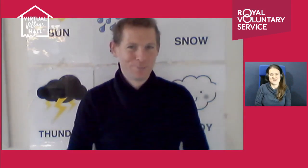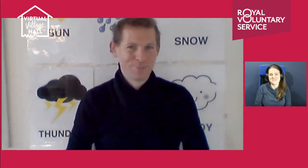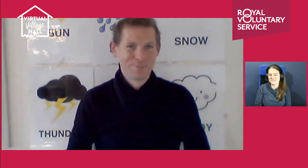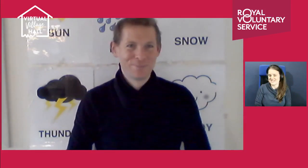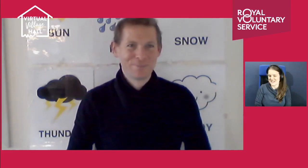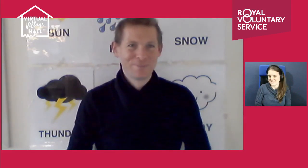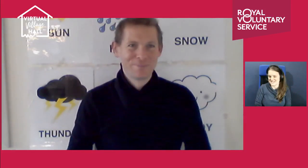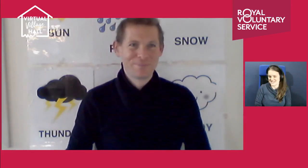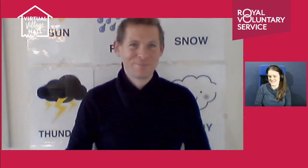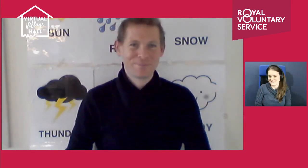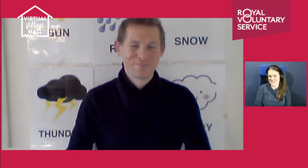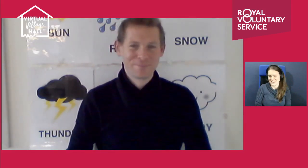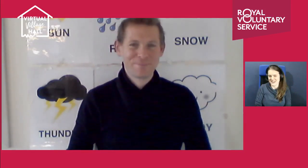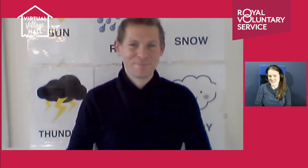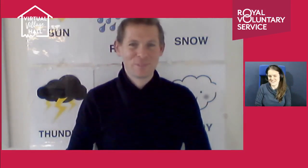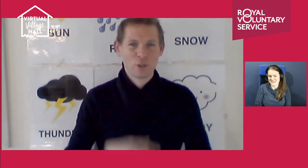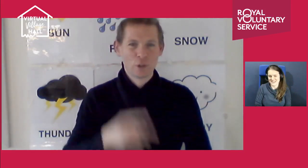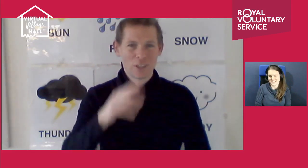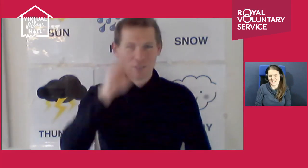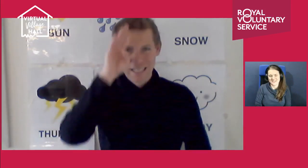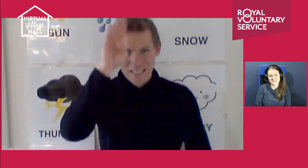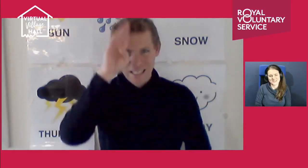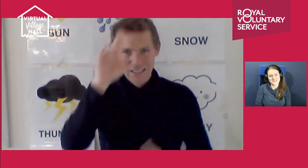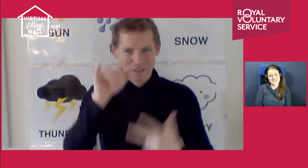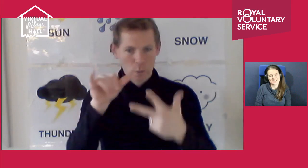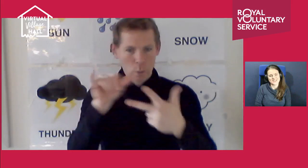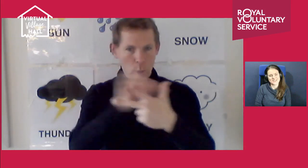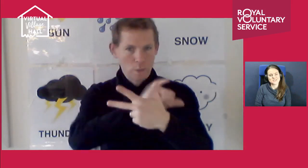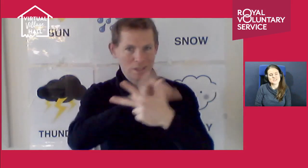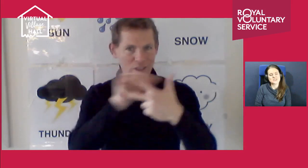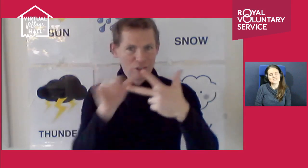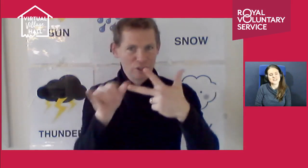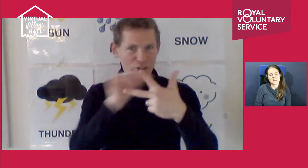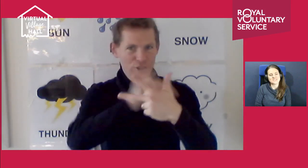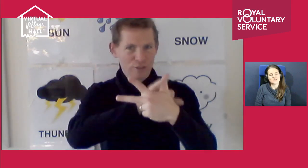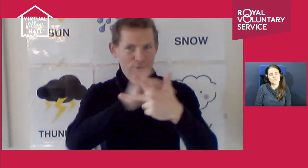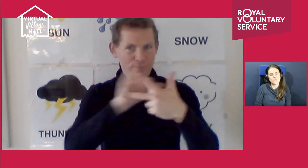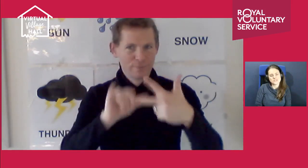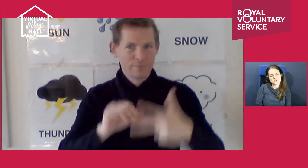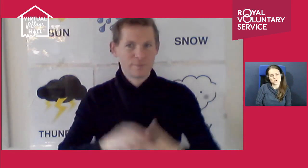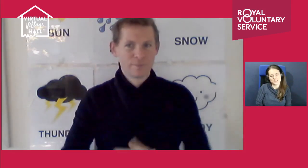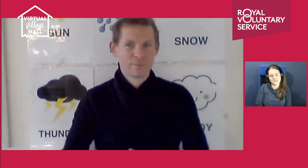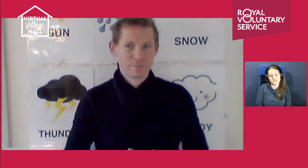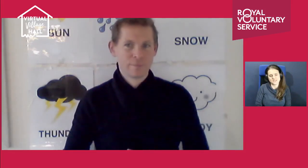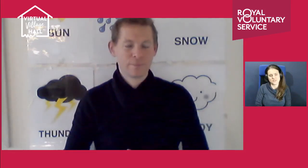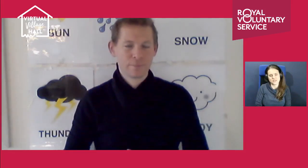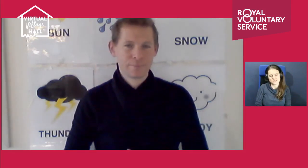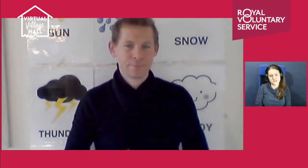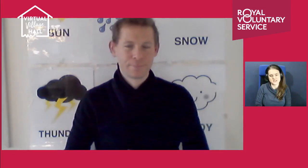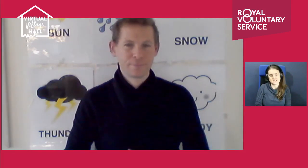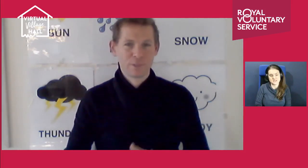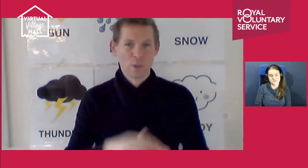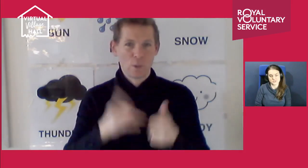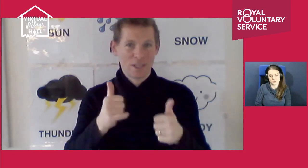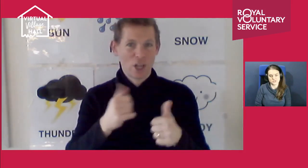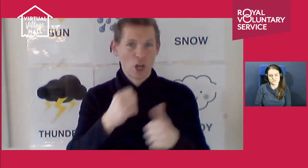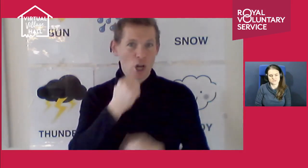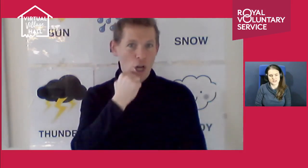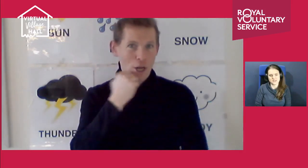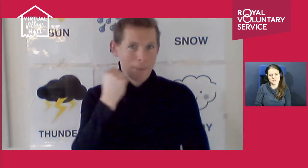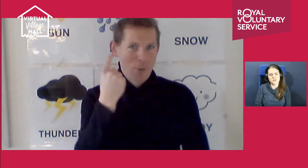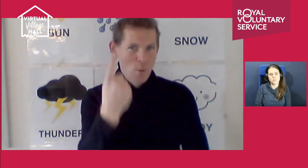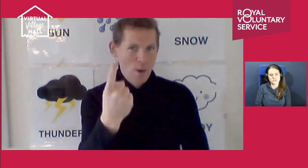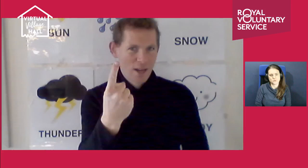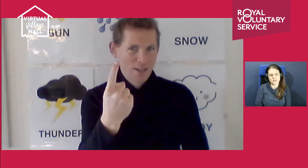Right, now I'm going to test you. Okay, ready? So you have to guess which one it is of the three that I've shown you